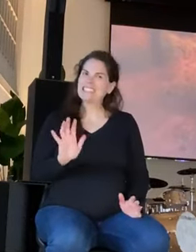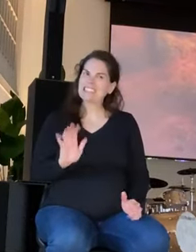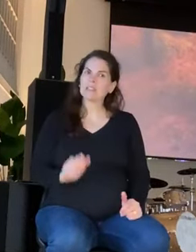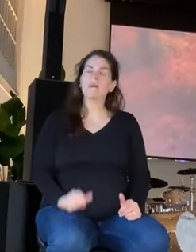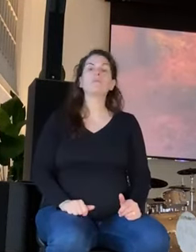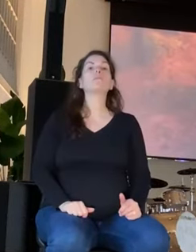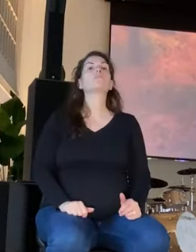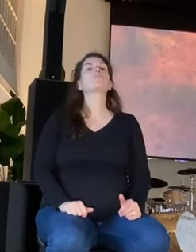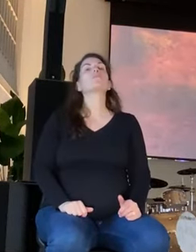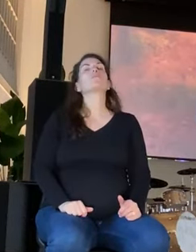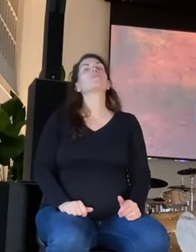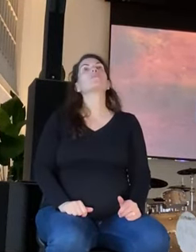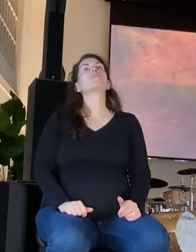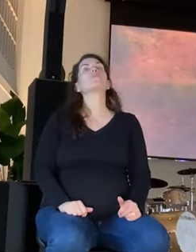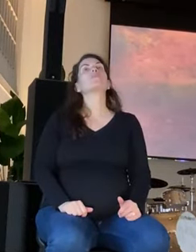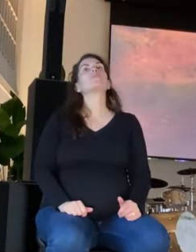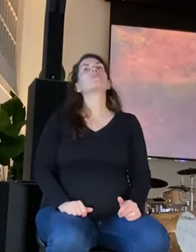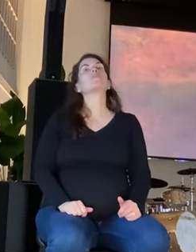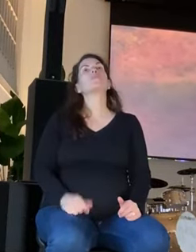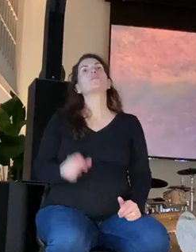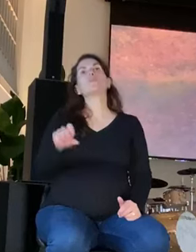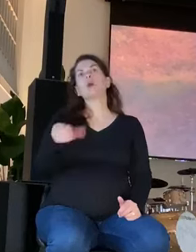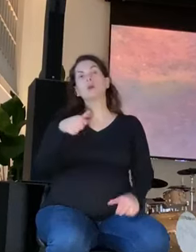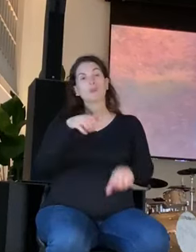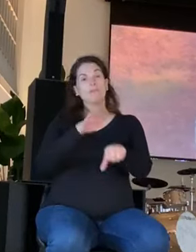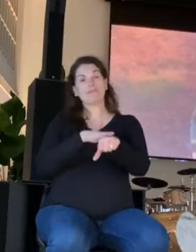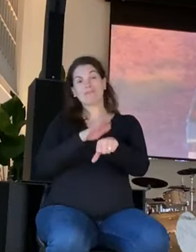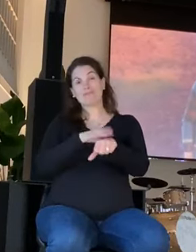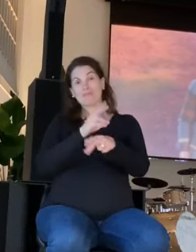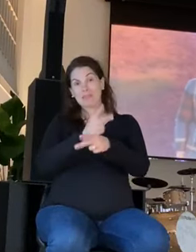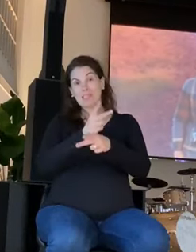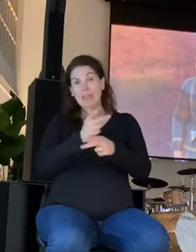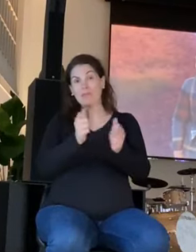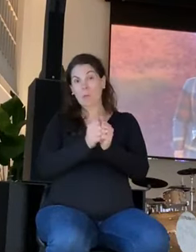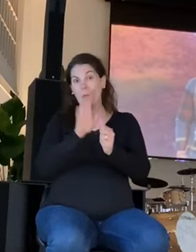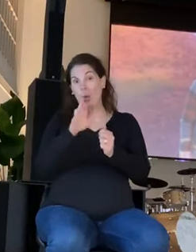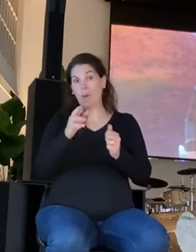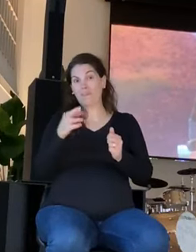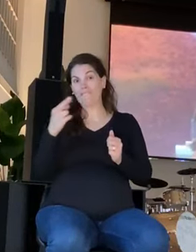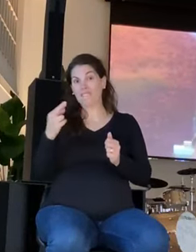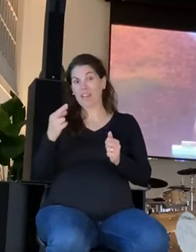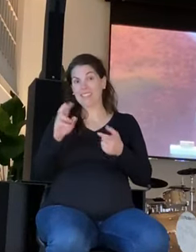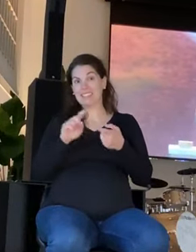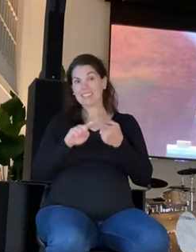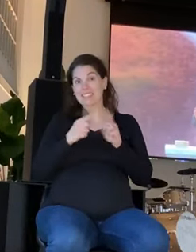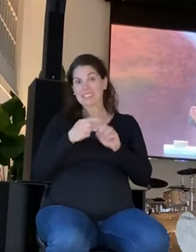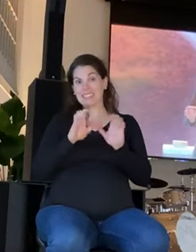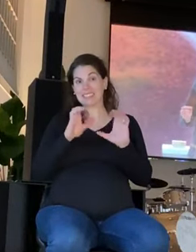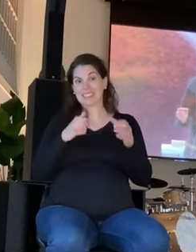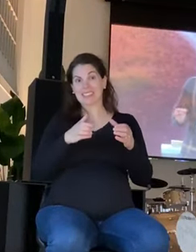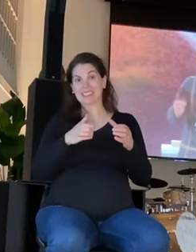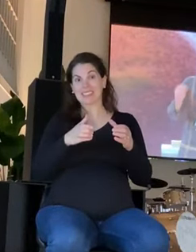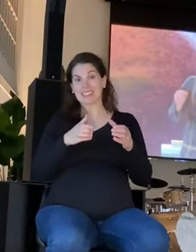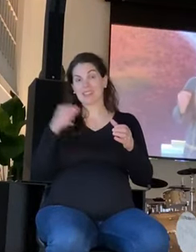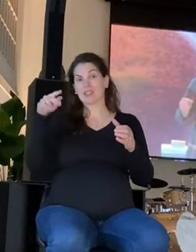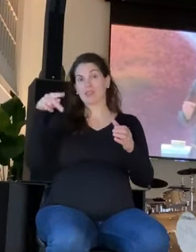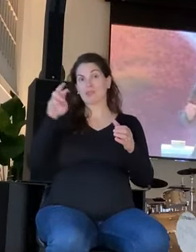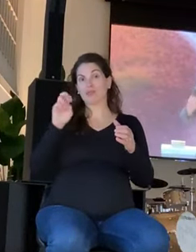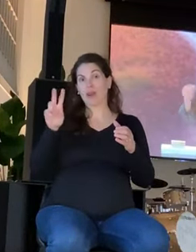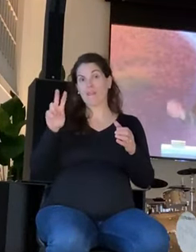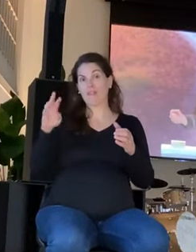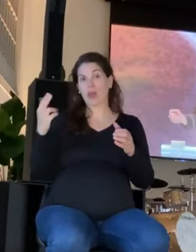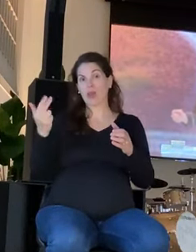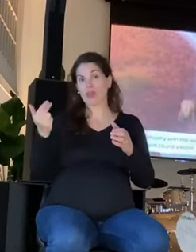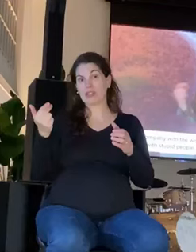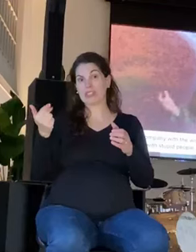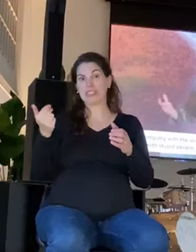that he puts up that Solomon says, be careful with the company that you keep. Now, he actually says this in Proverbs 13, keep